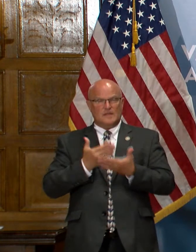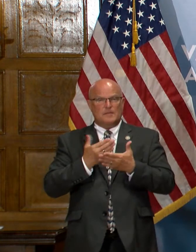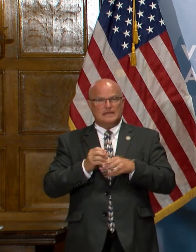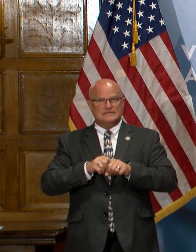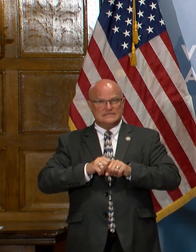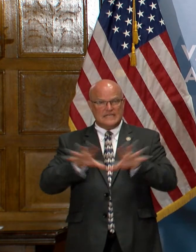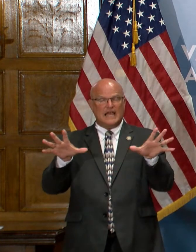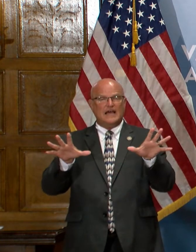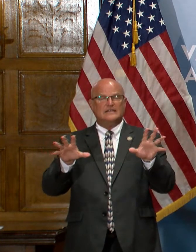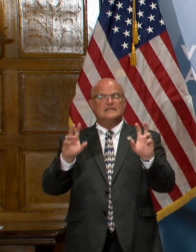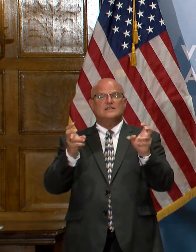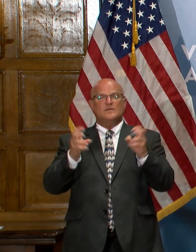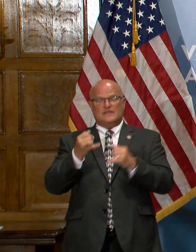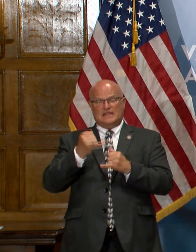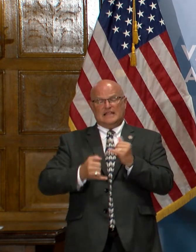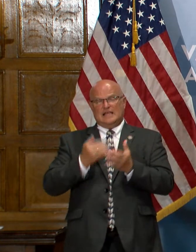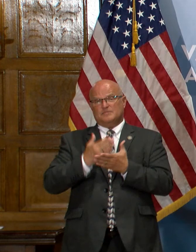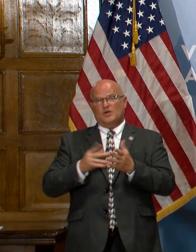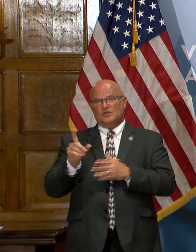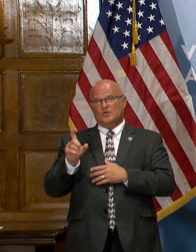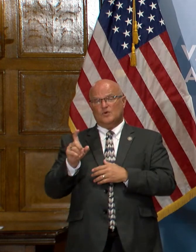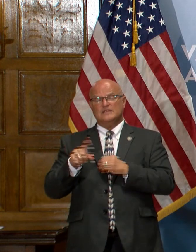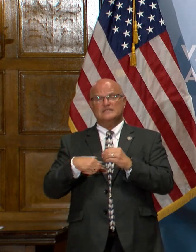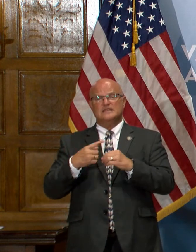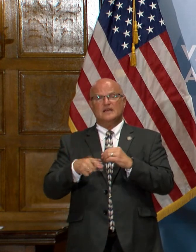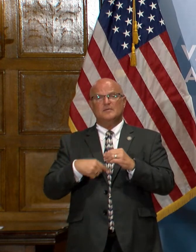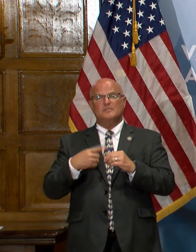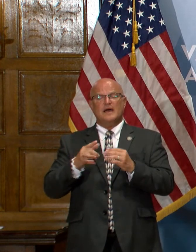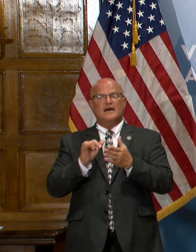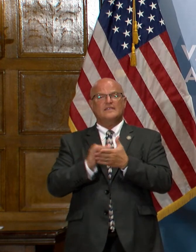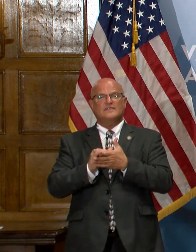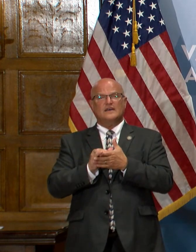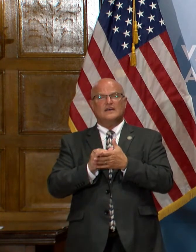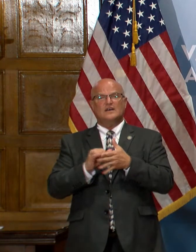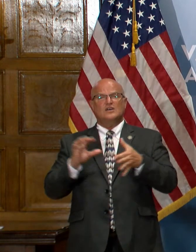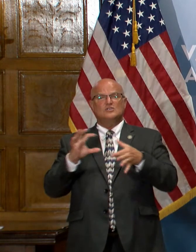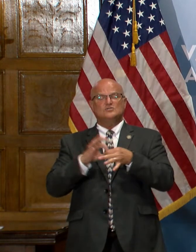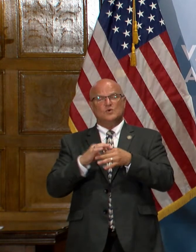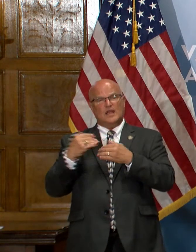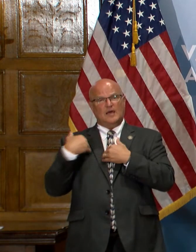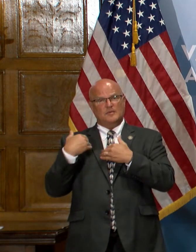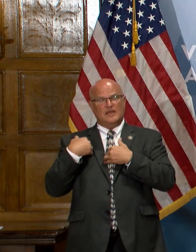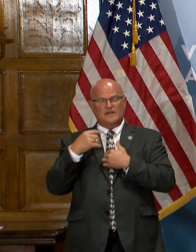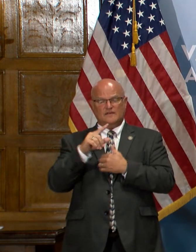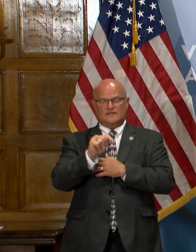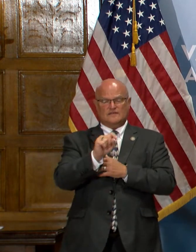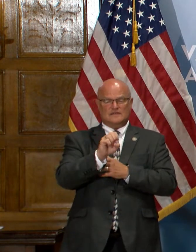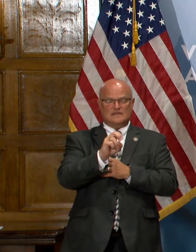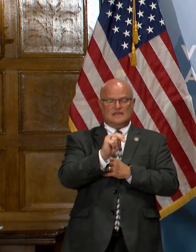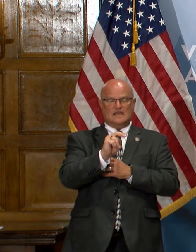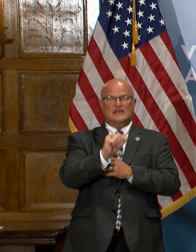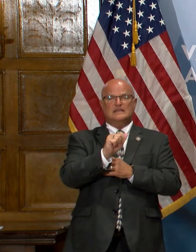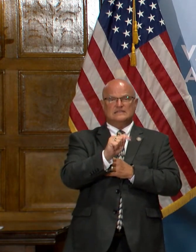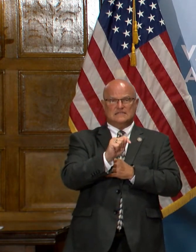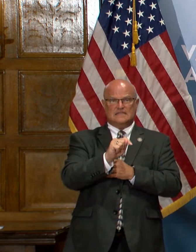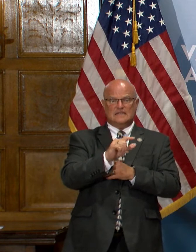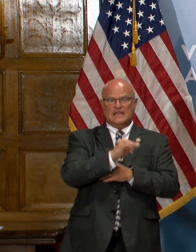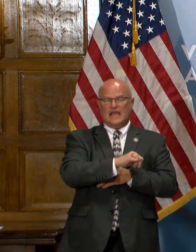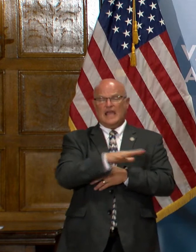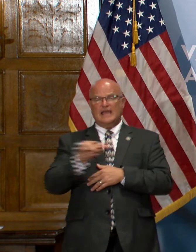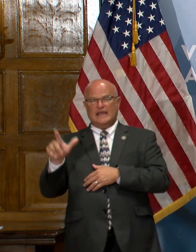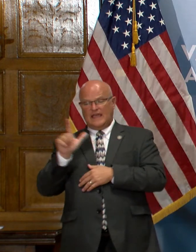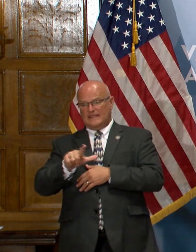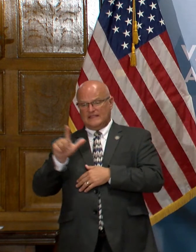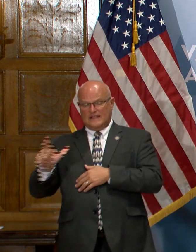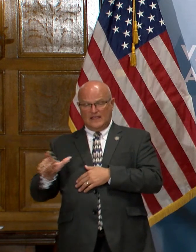In terms of the last part of your question on the joint obligation of a tenant to apply, as well as it